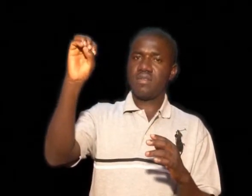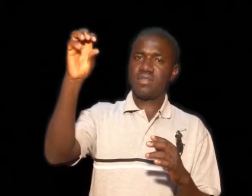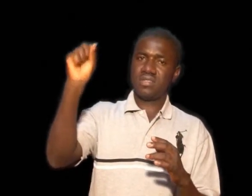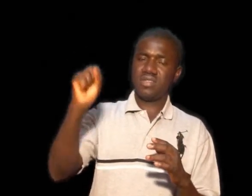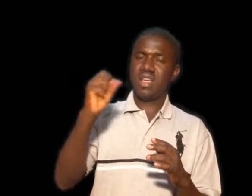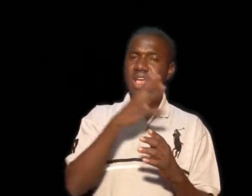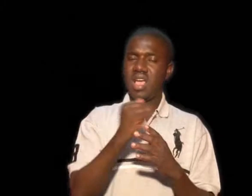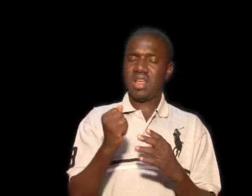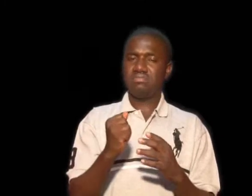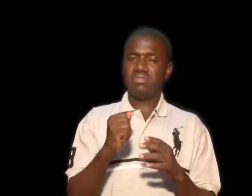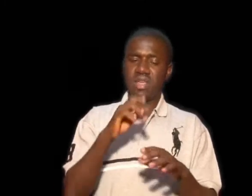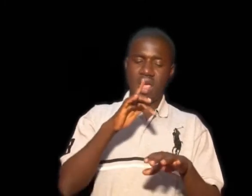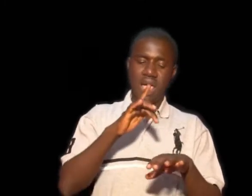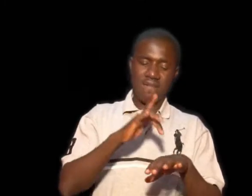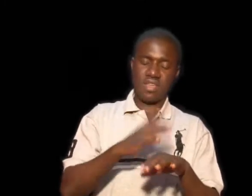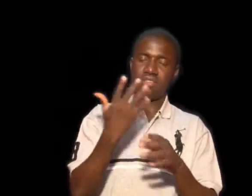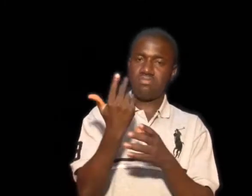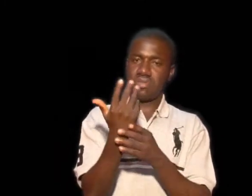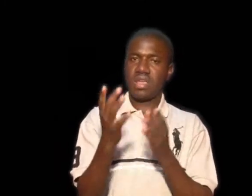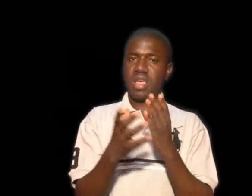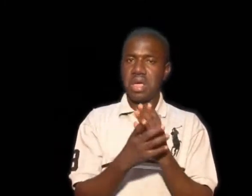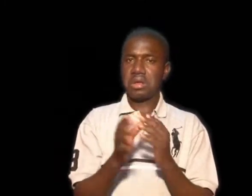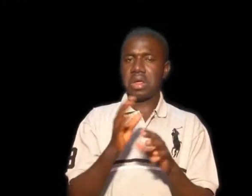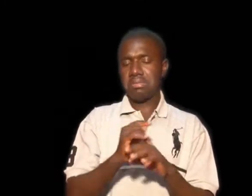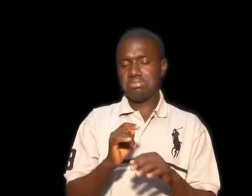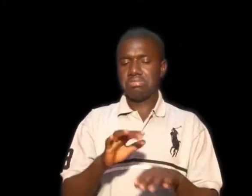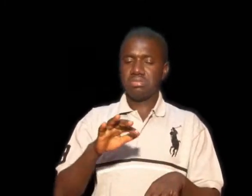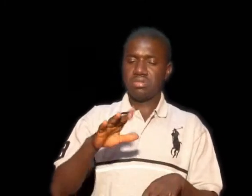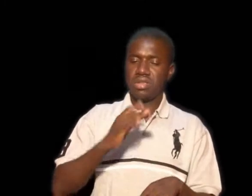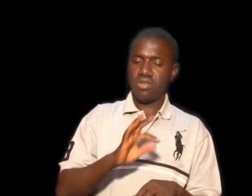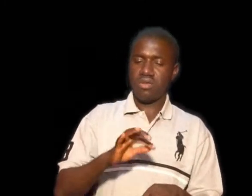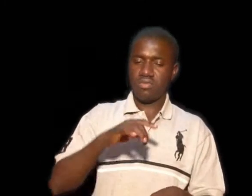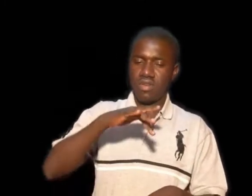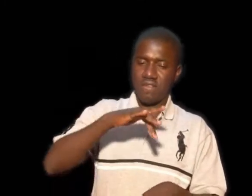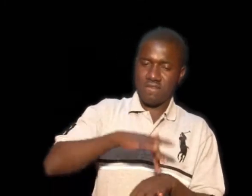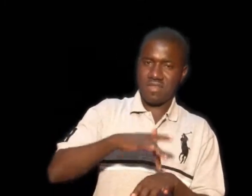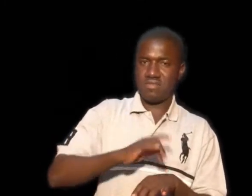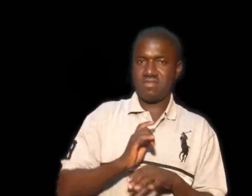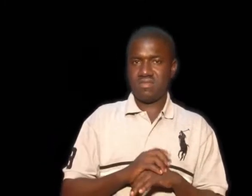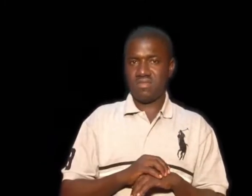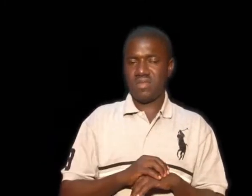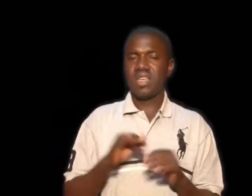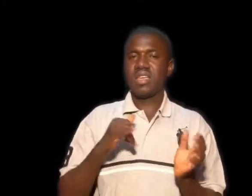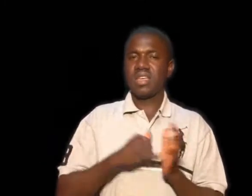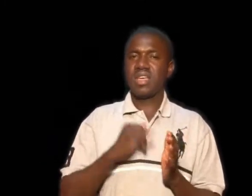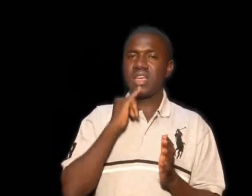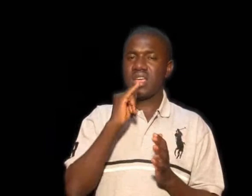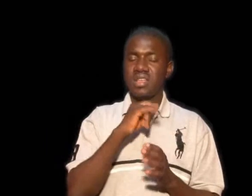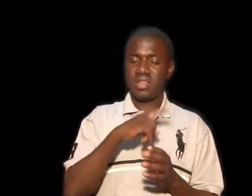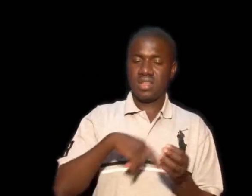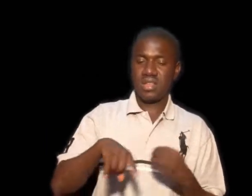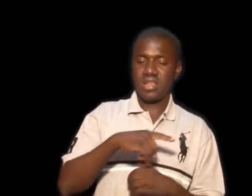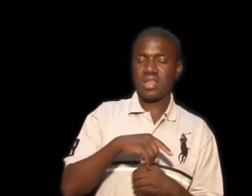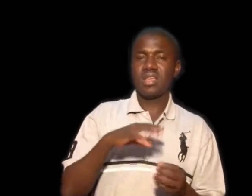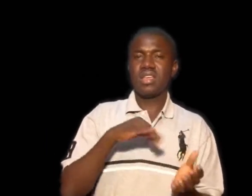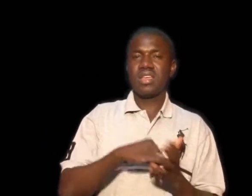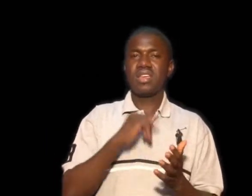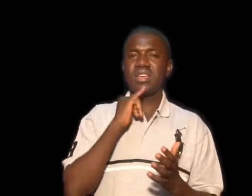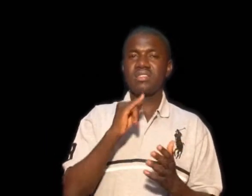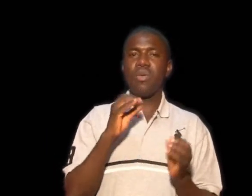unfelt injury of the hands, feet, and face. It is still surrounded by myths, stigma, and fear, which mean that it